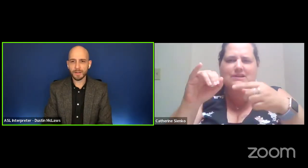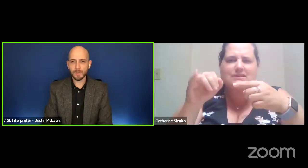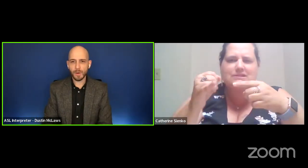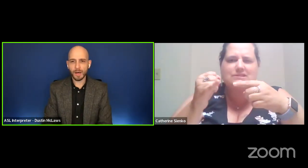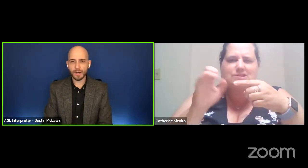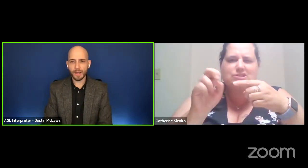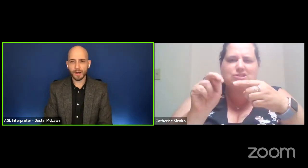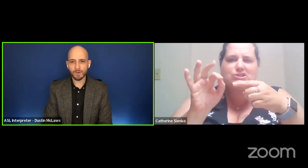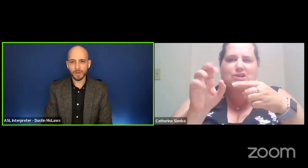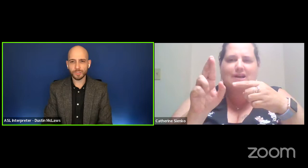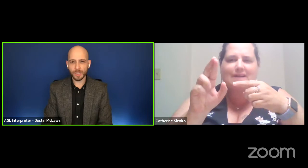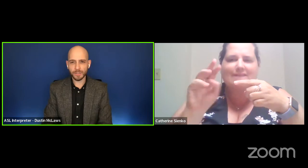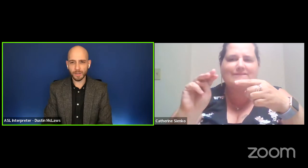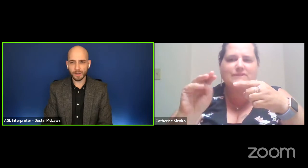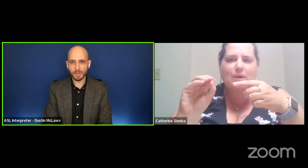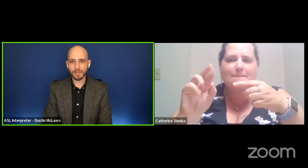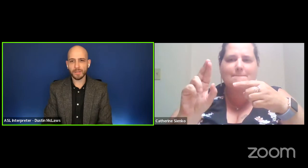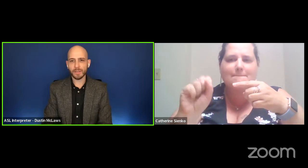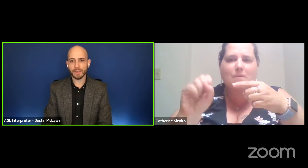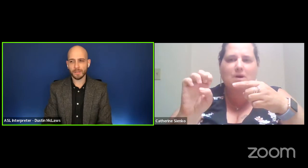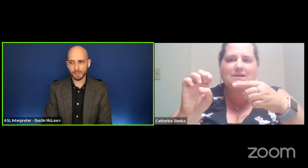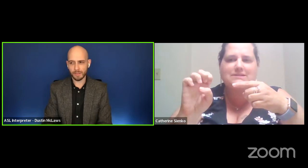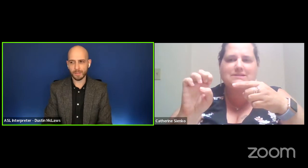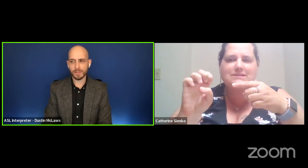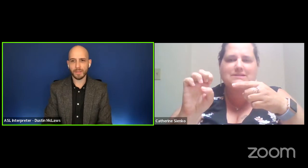next item on our agenda